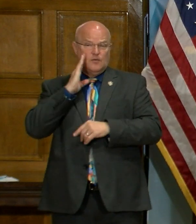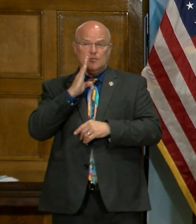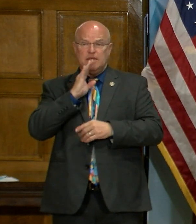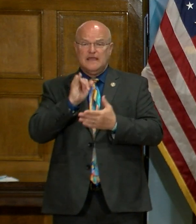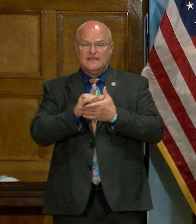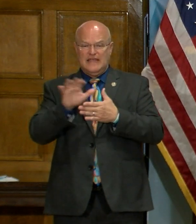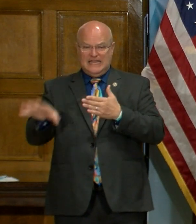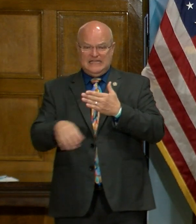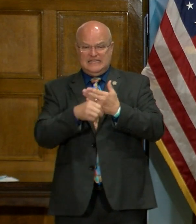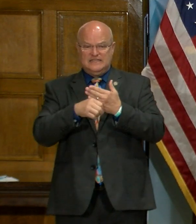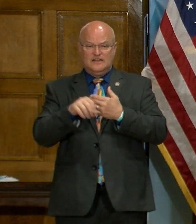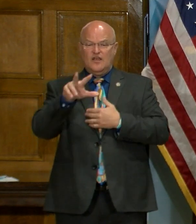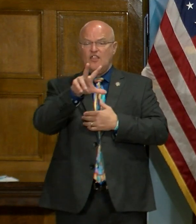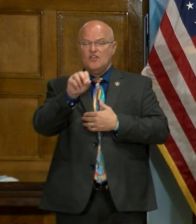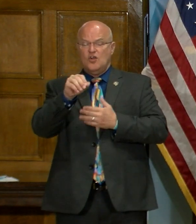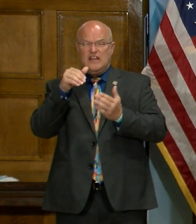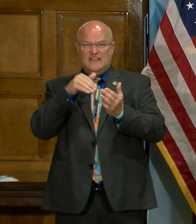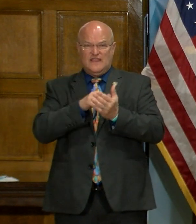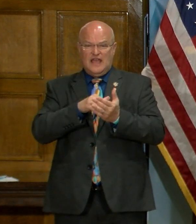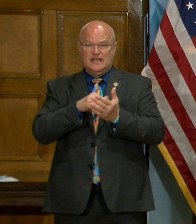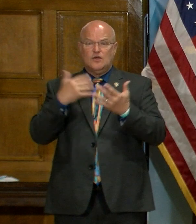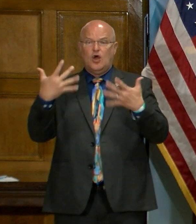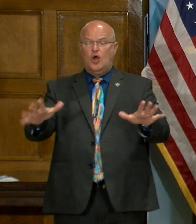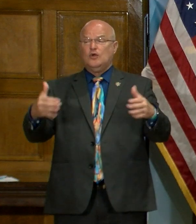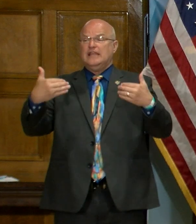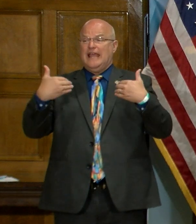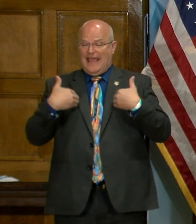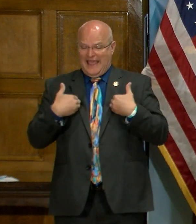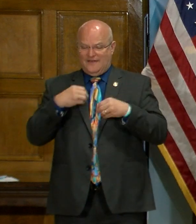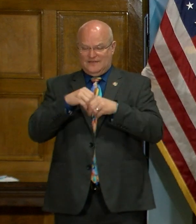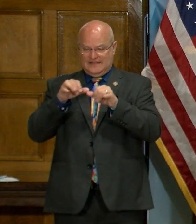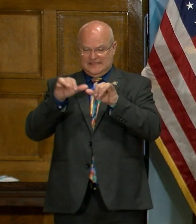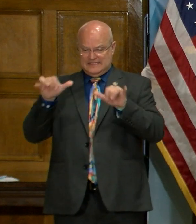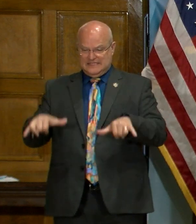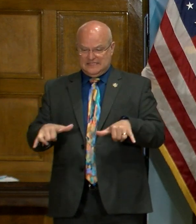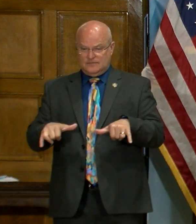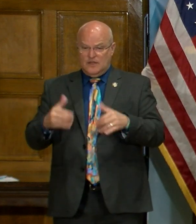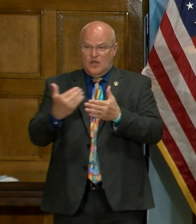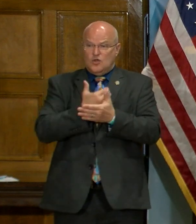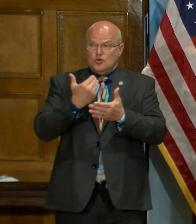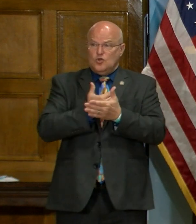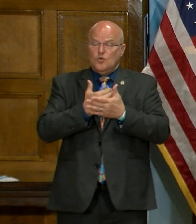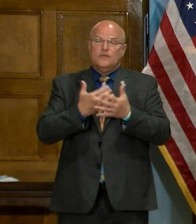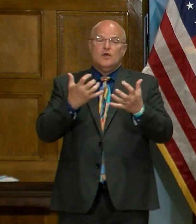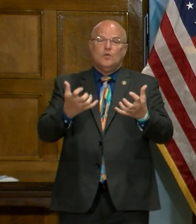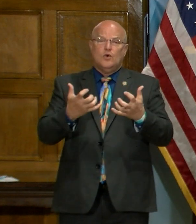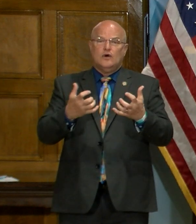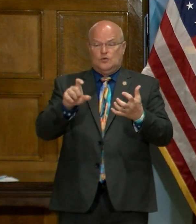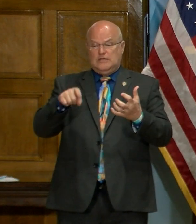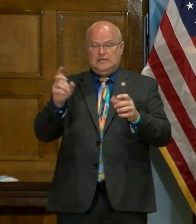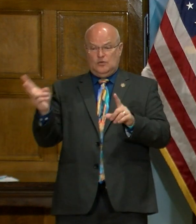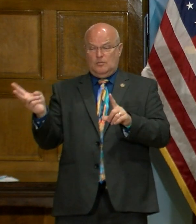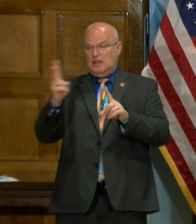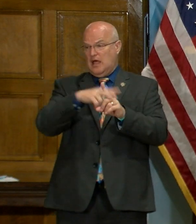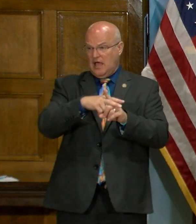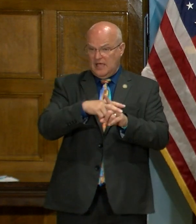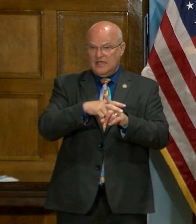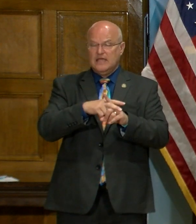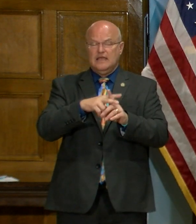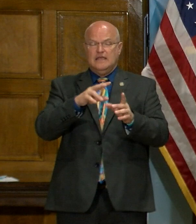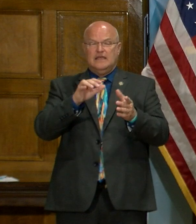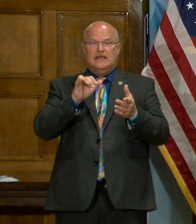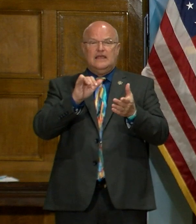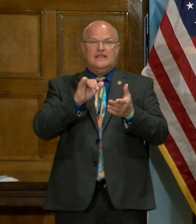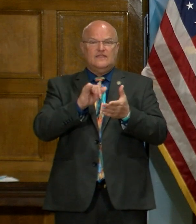be that in addition to the 30,000 or so that we already have in the system, if there's new ones that want to or need to apply,